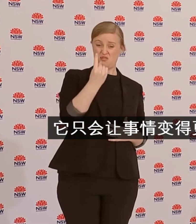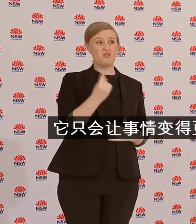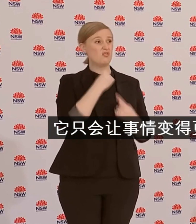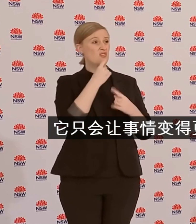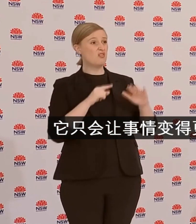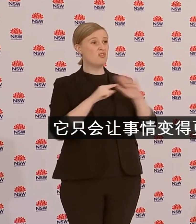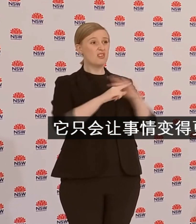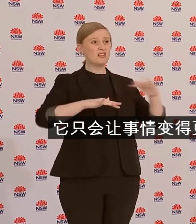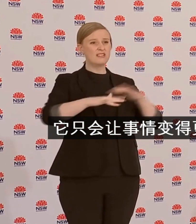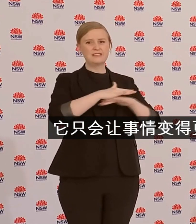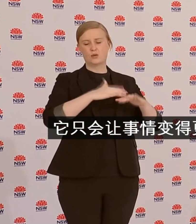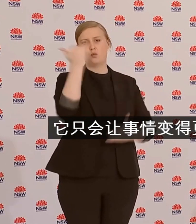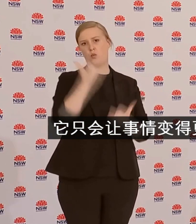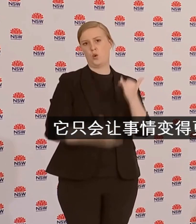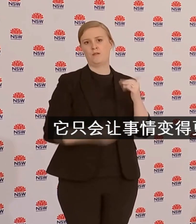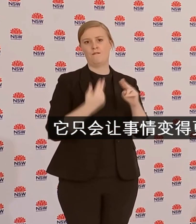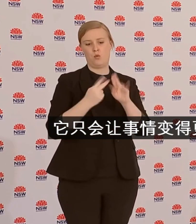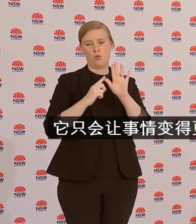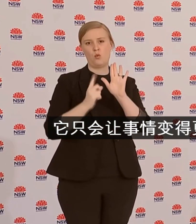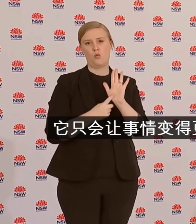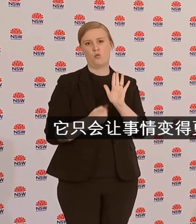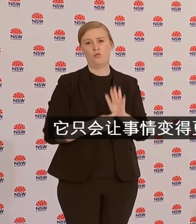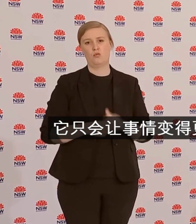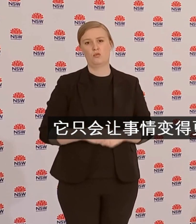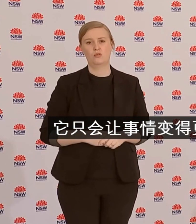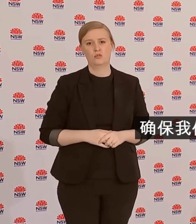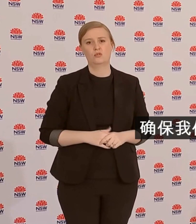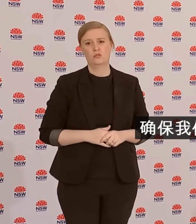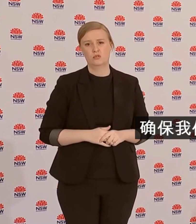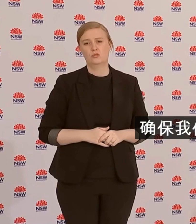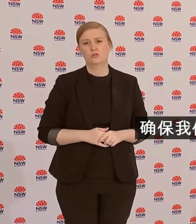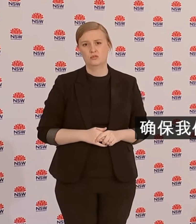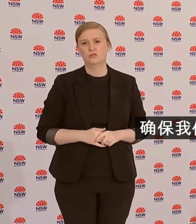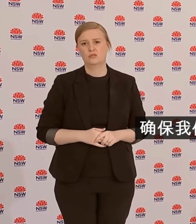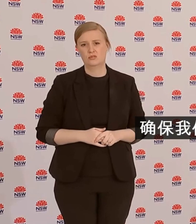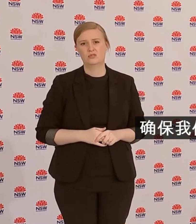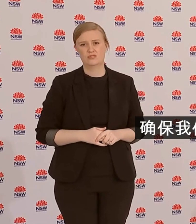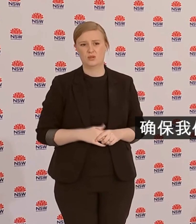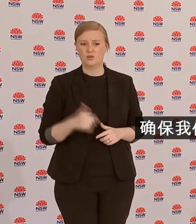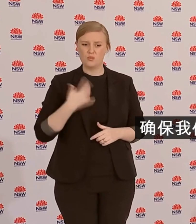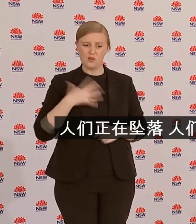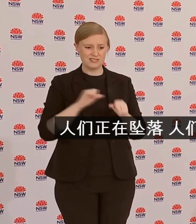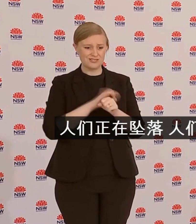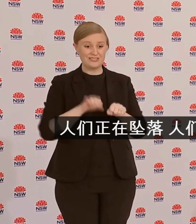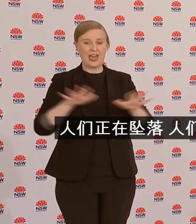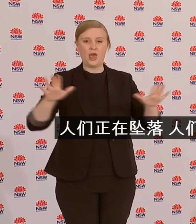make things worse, and it will only reduce our ability to make sure we deal with the outbreak as quickly as we